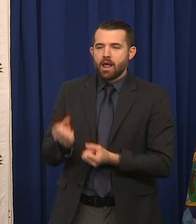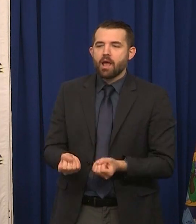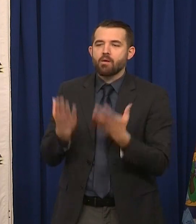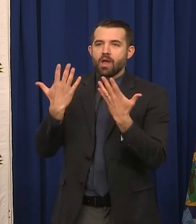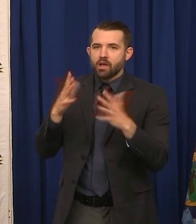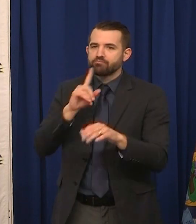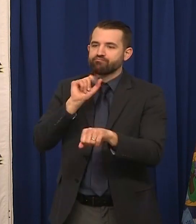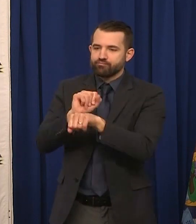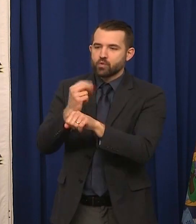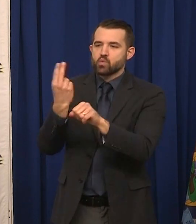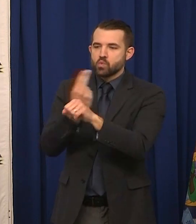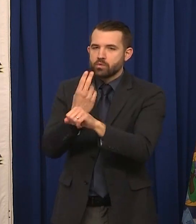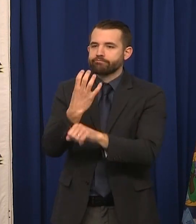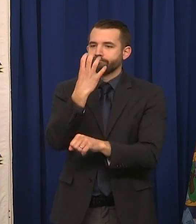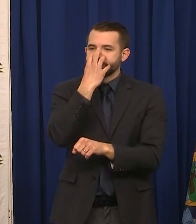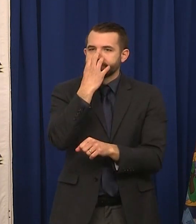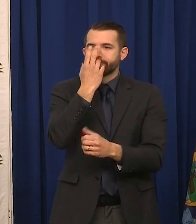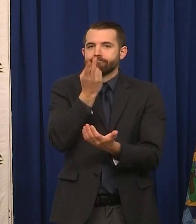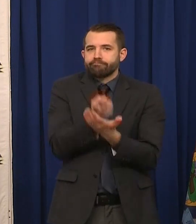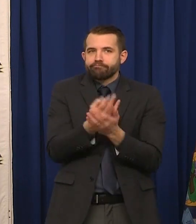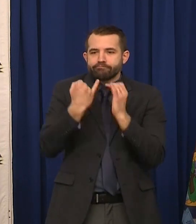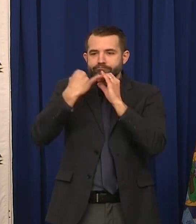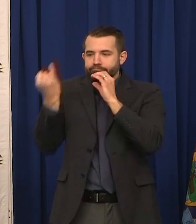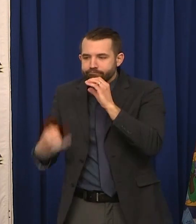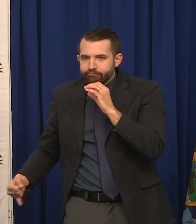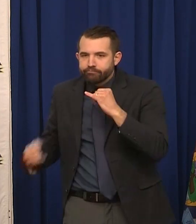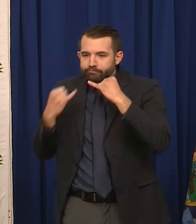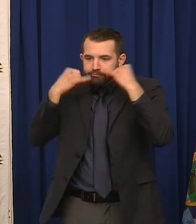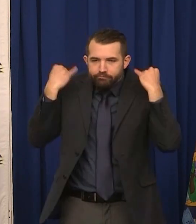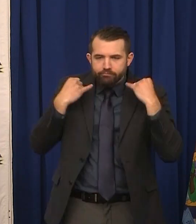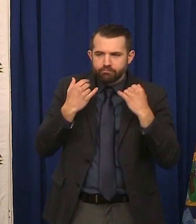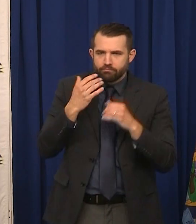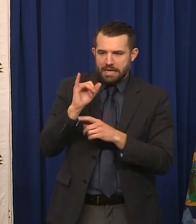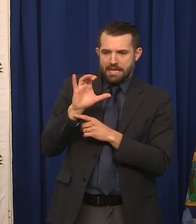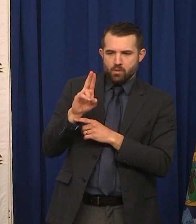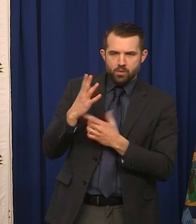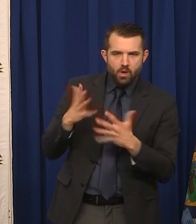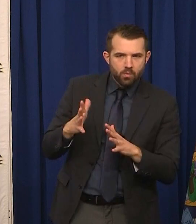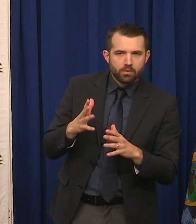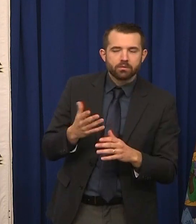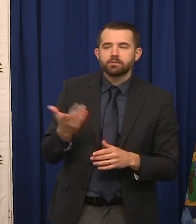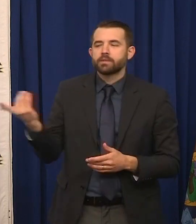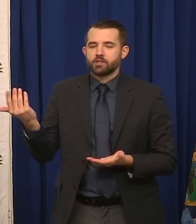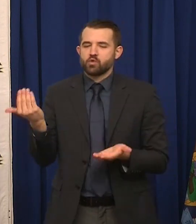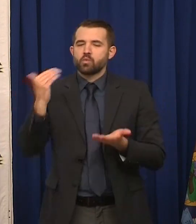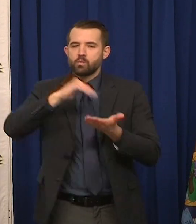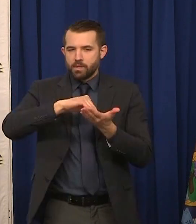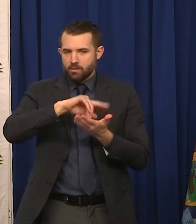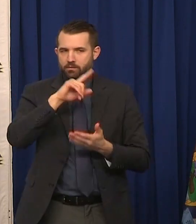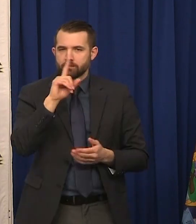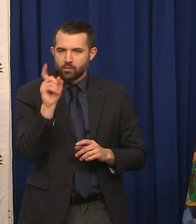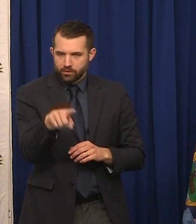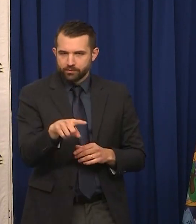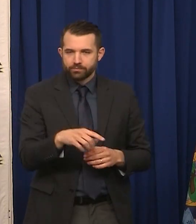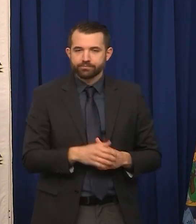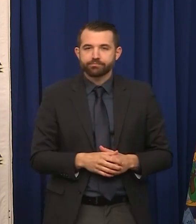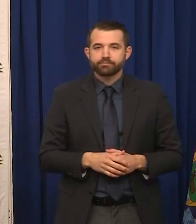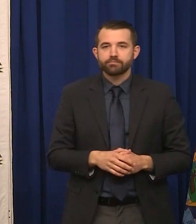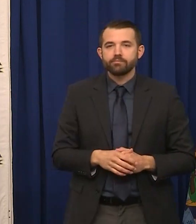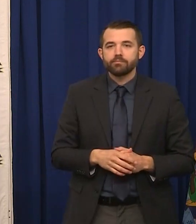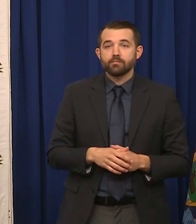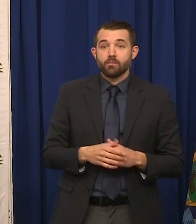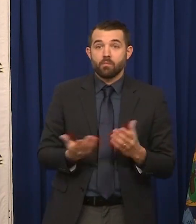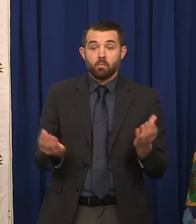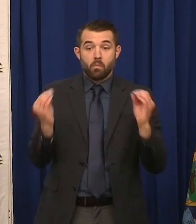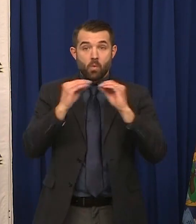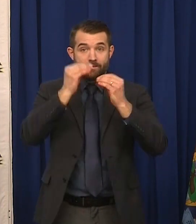COVID-19 patients in the state? Sure. So Steve's questions are first around additional data around the unfortunate passing of